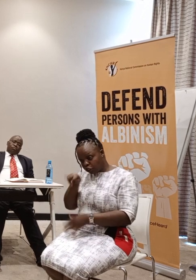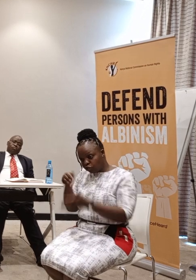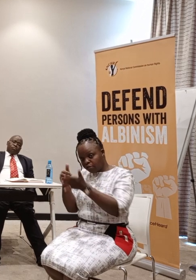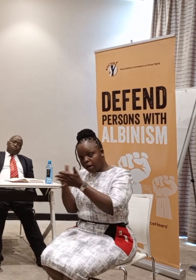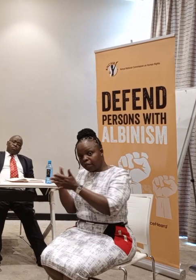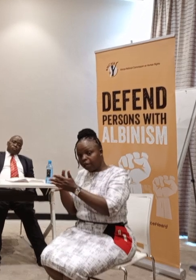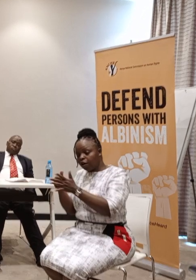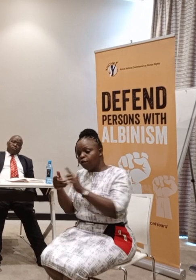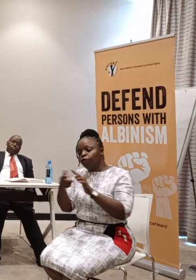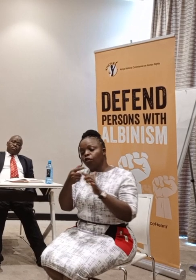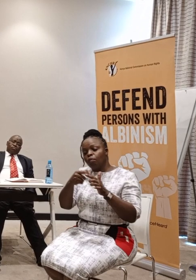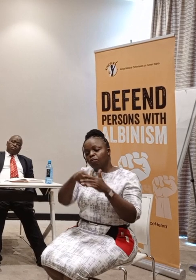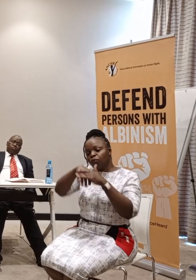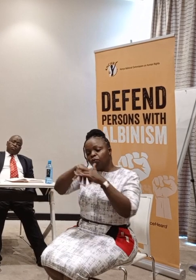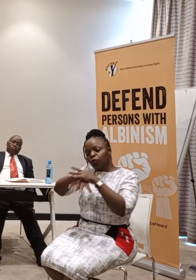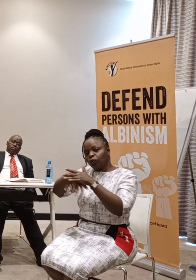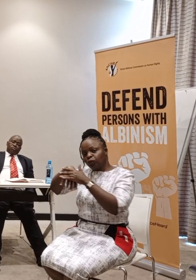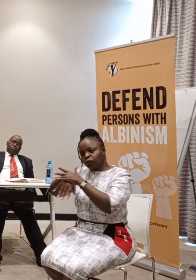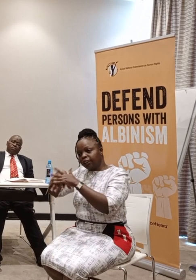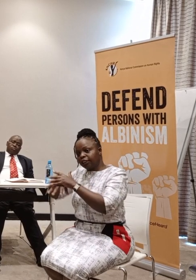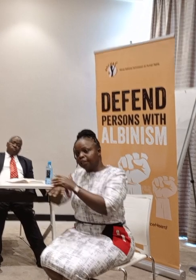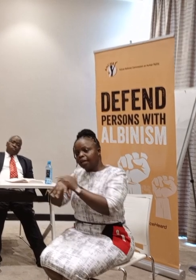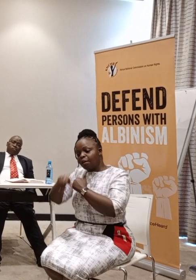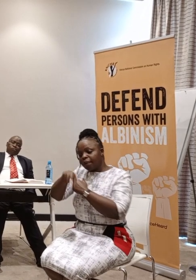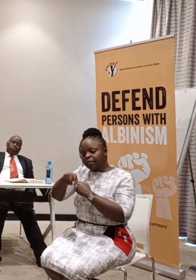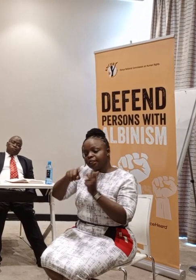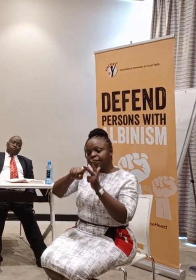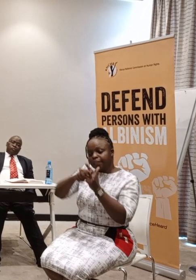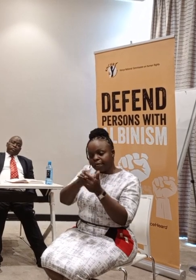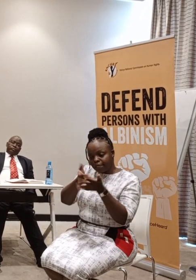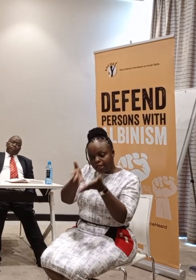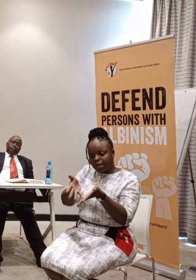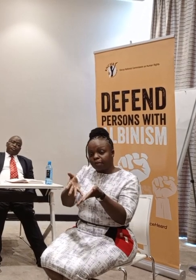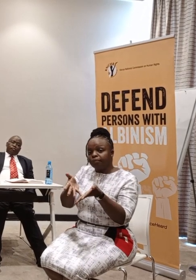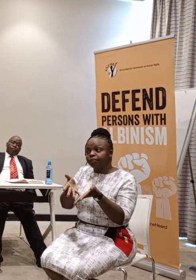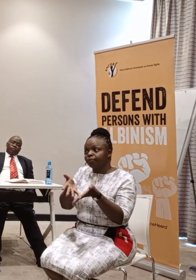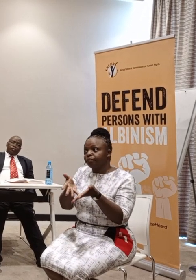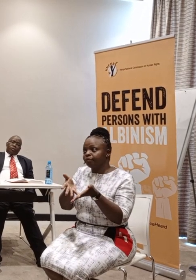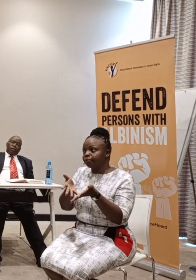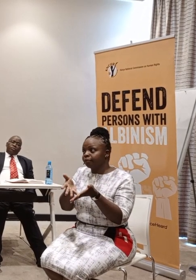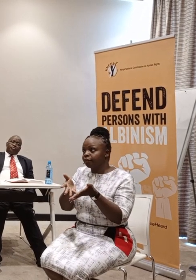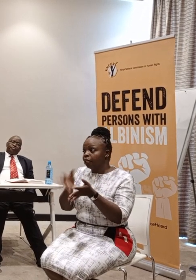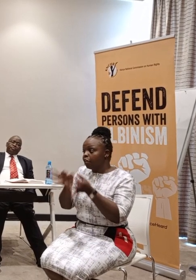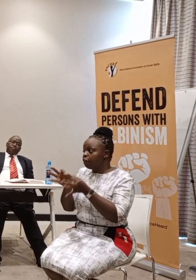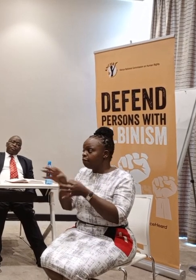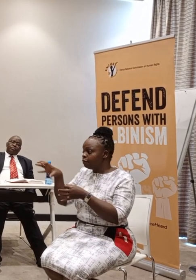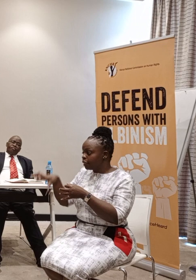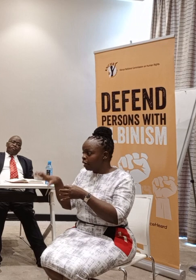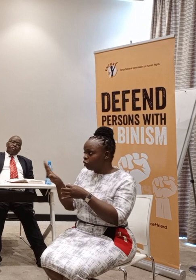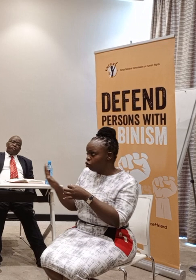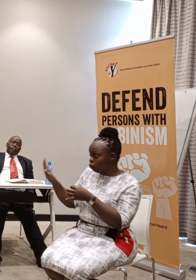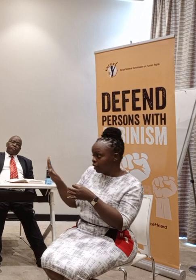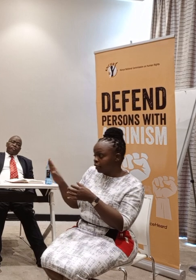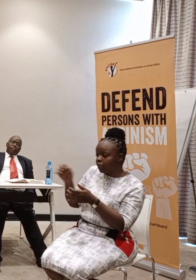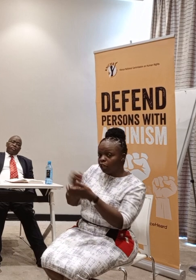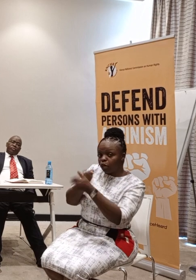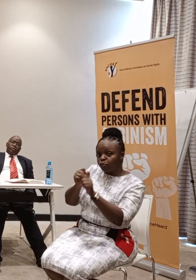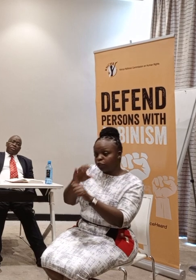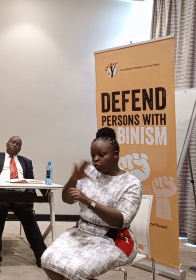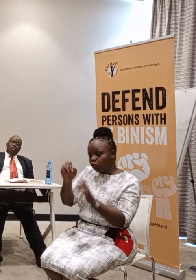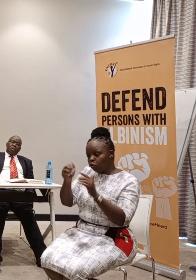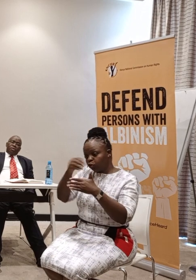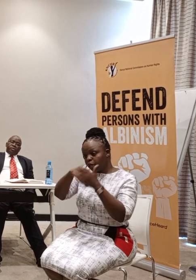the roots. And it has to start there. If your son cannot go to the